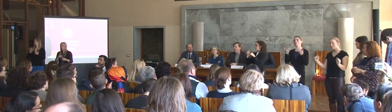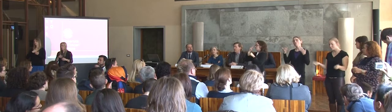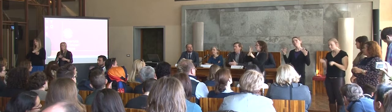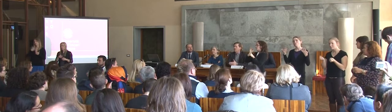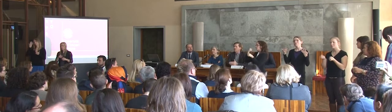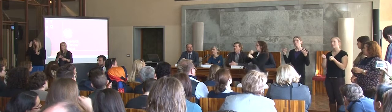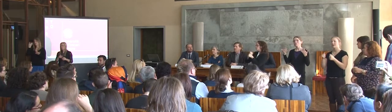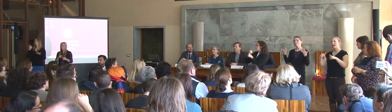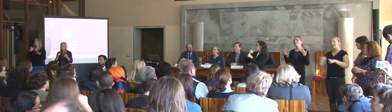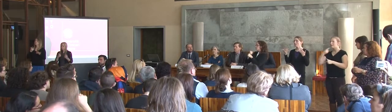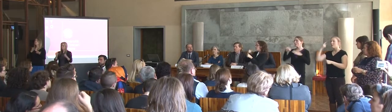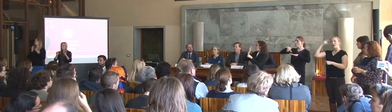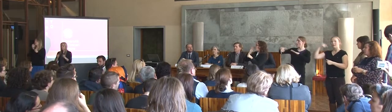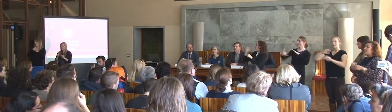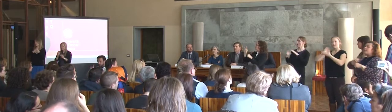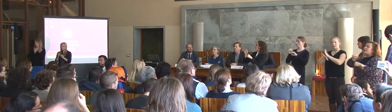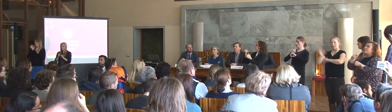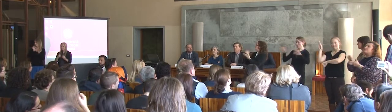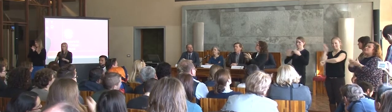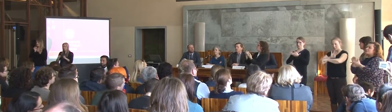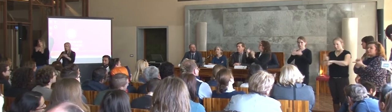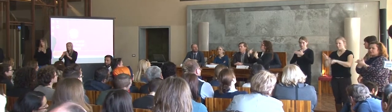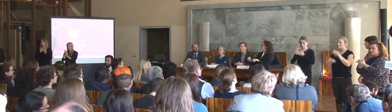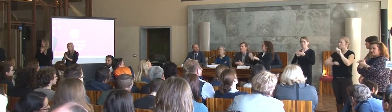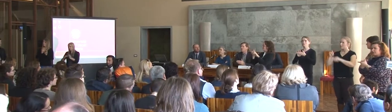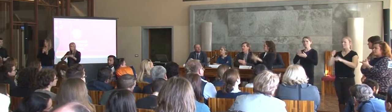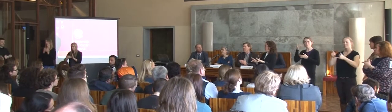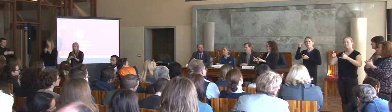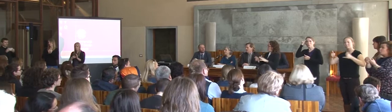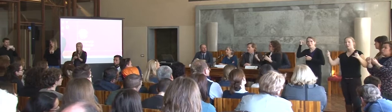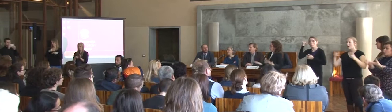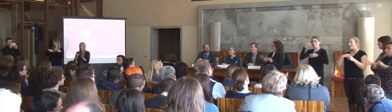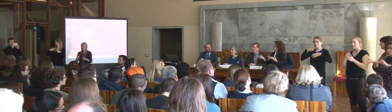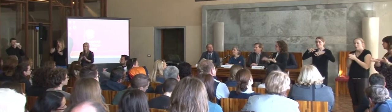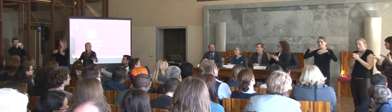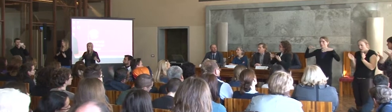run this Spread the Sign project because it's growing so big now.